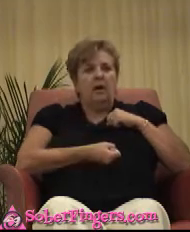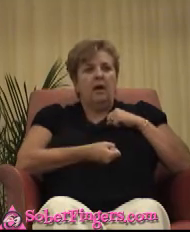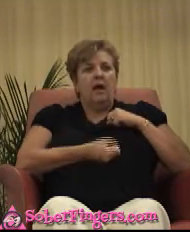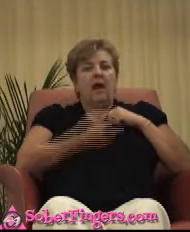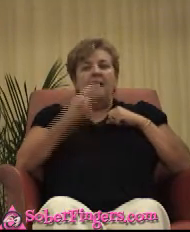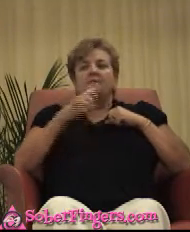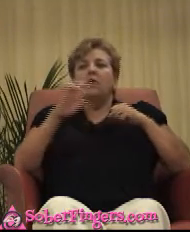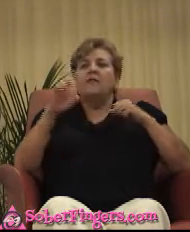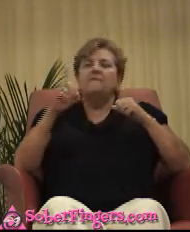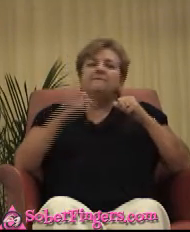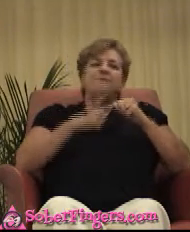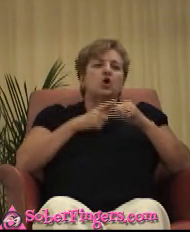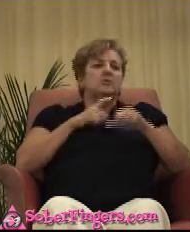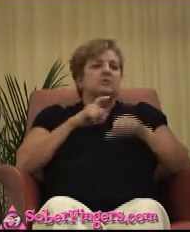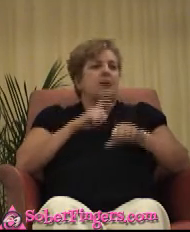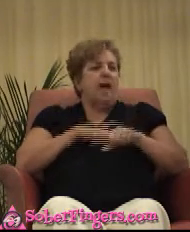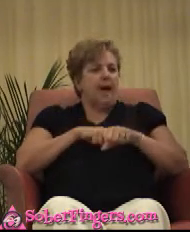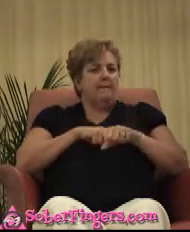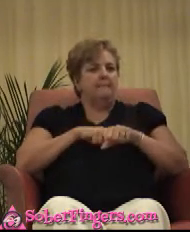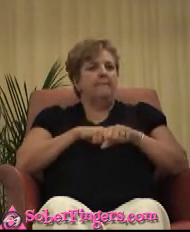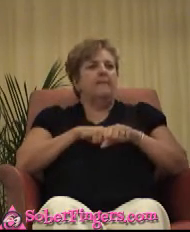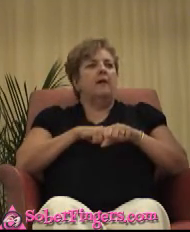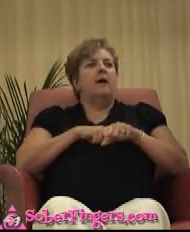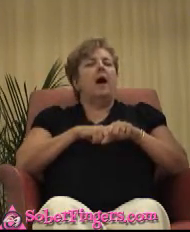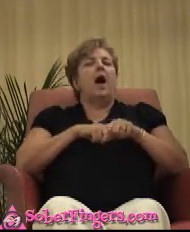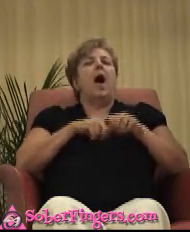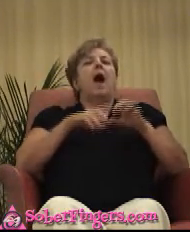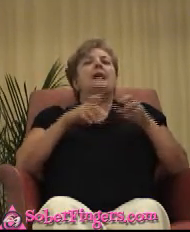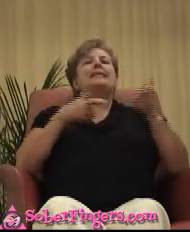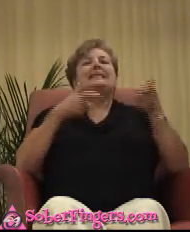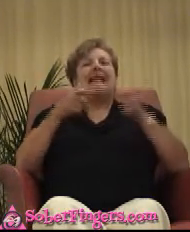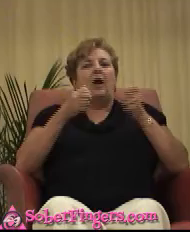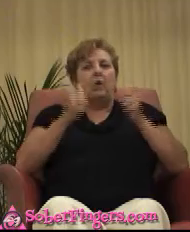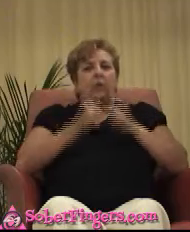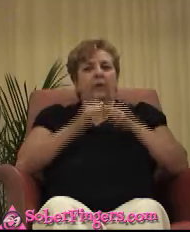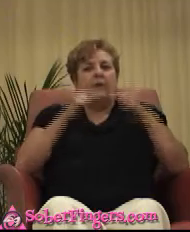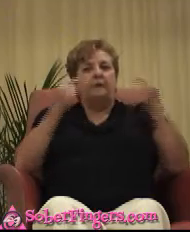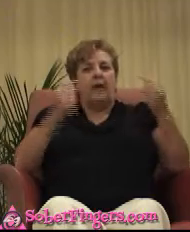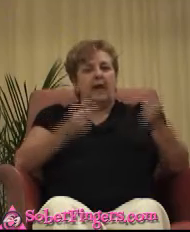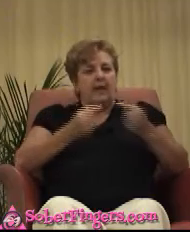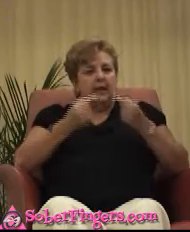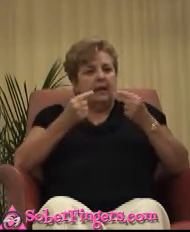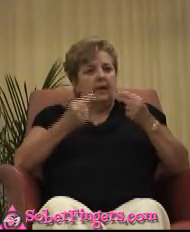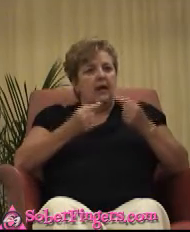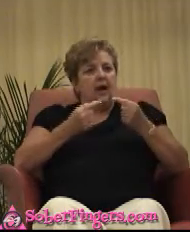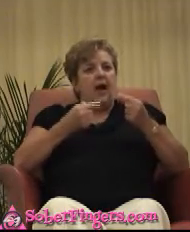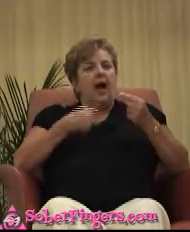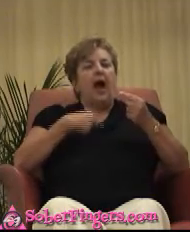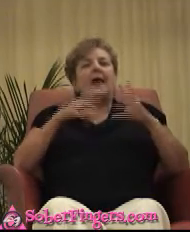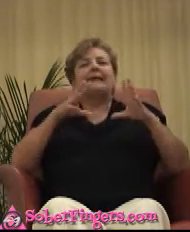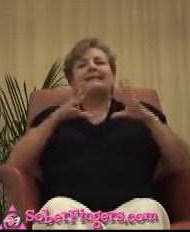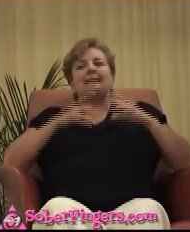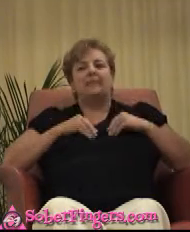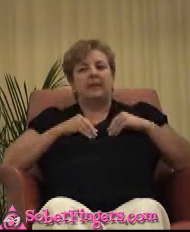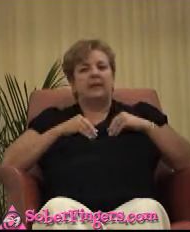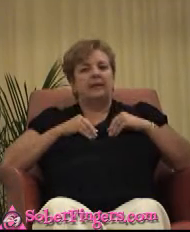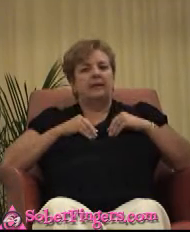took the pain straight on the way we're supposed to. I accepted it. And And I think it was one of my greatest moments in